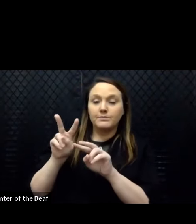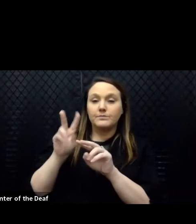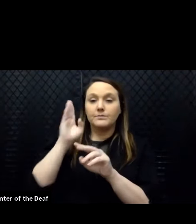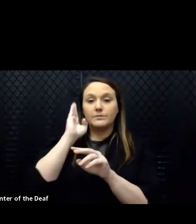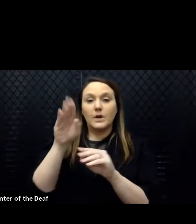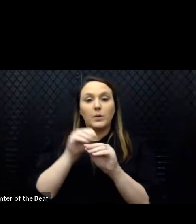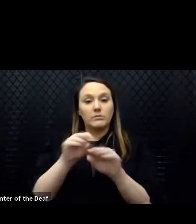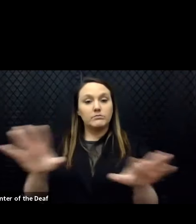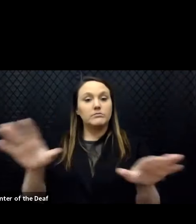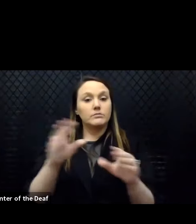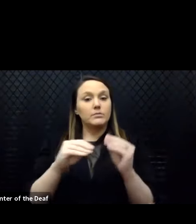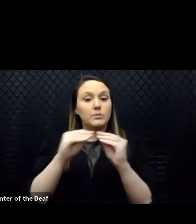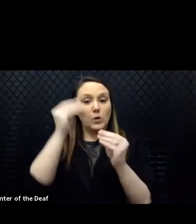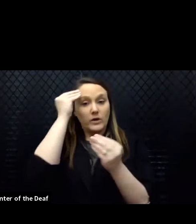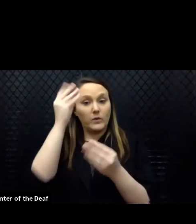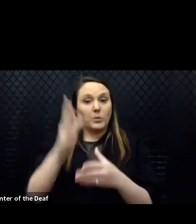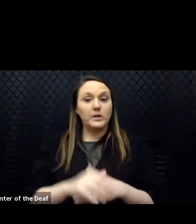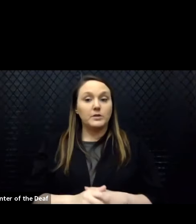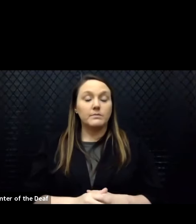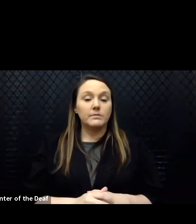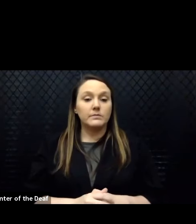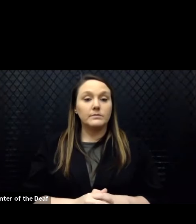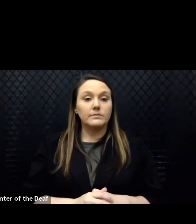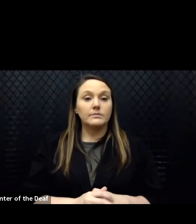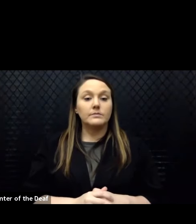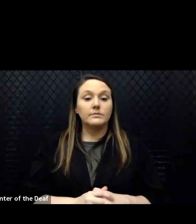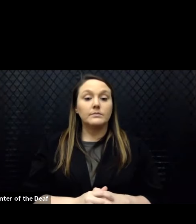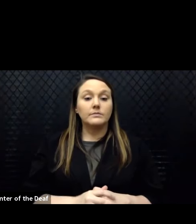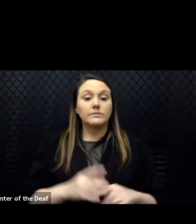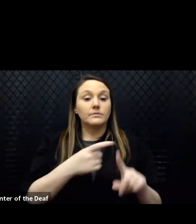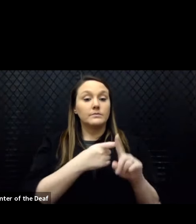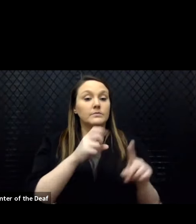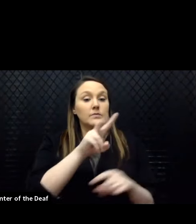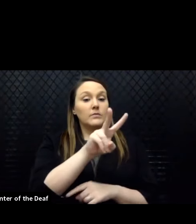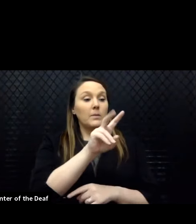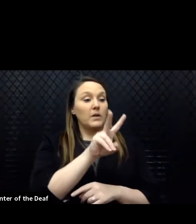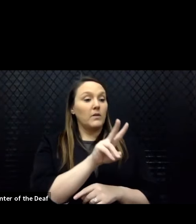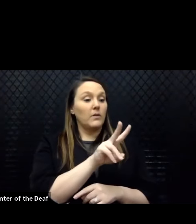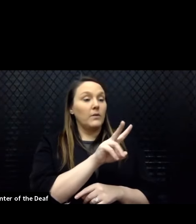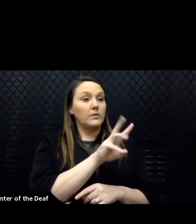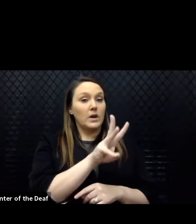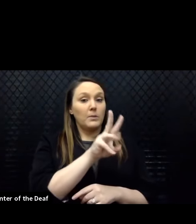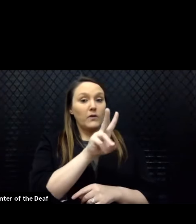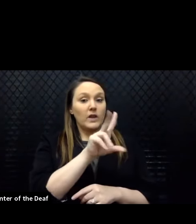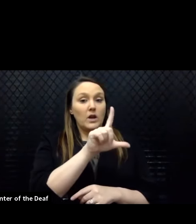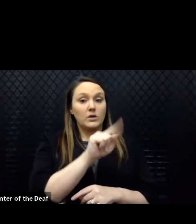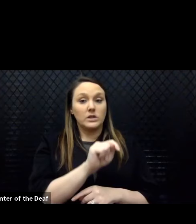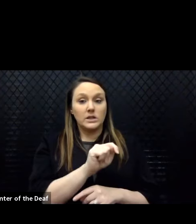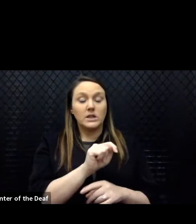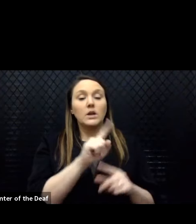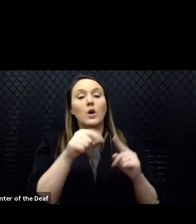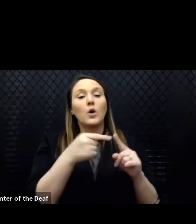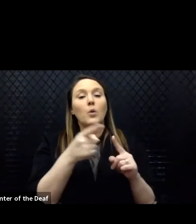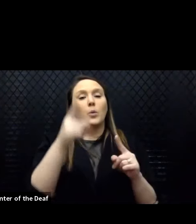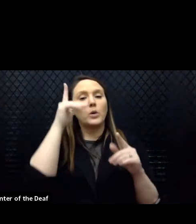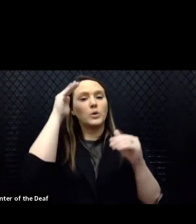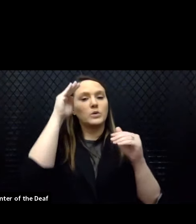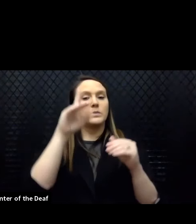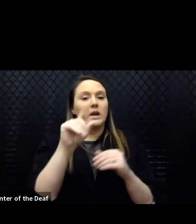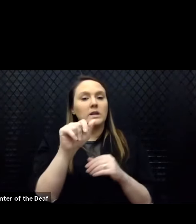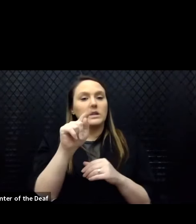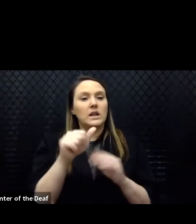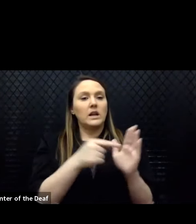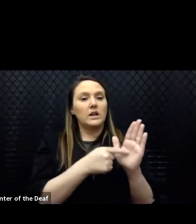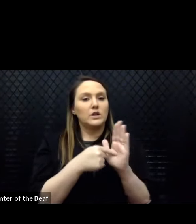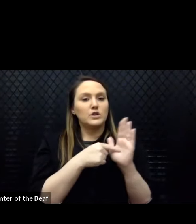out as it comes. From WBLT, when do you expect the data to show whether